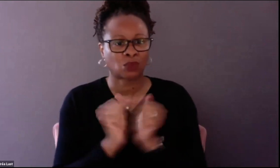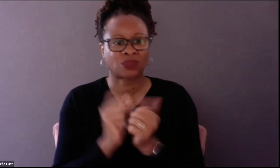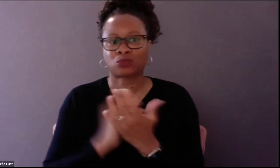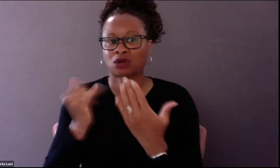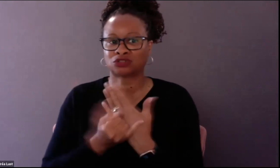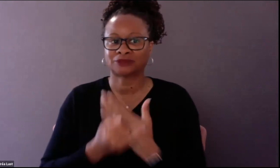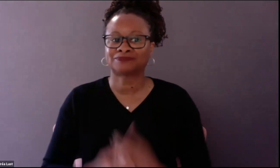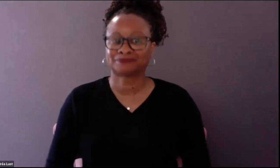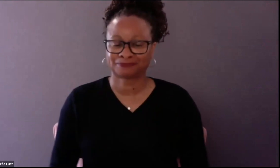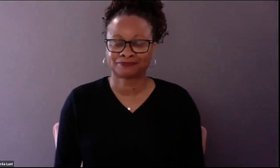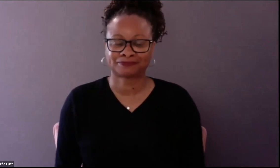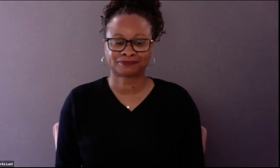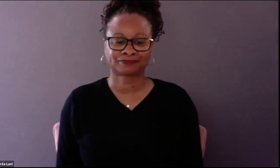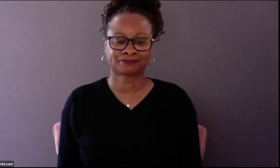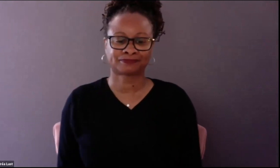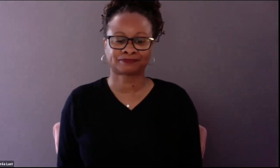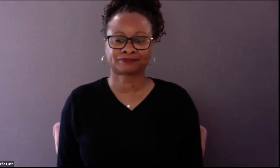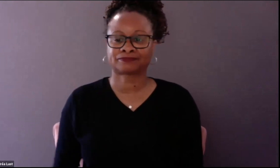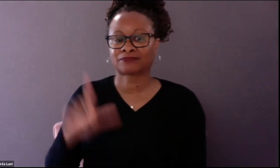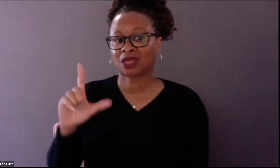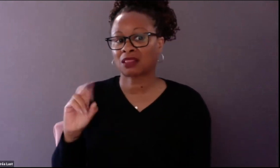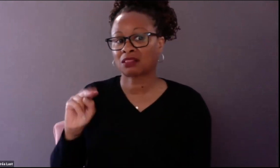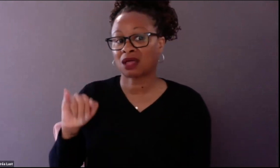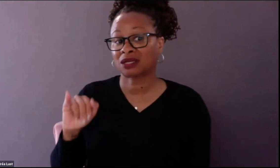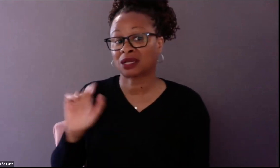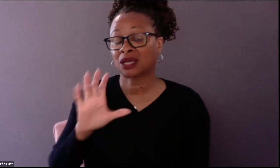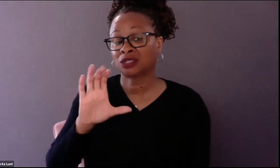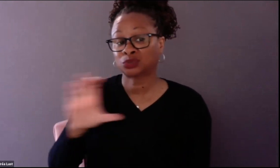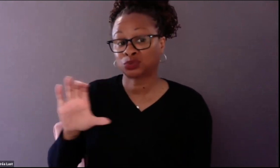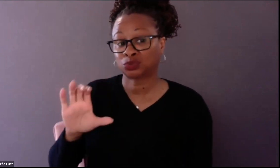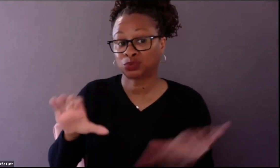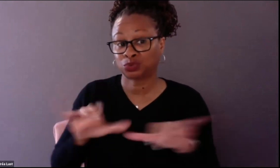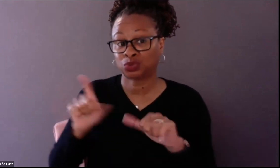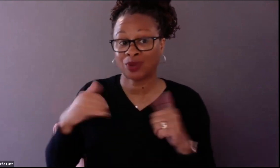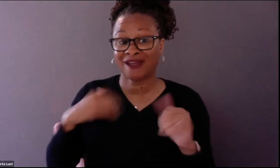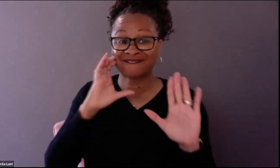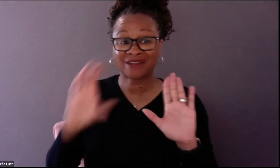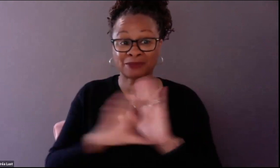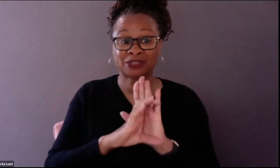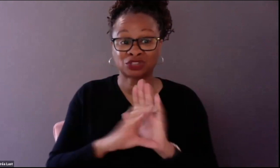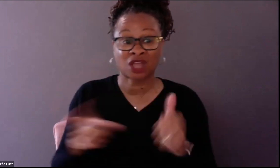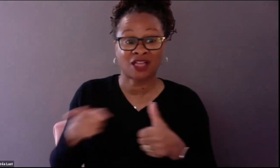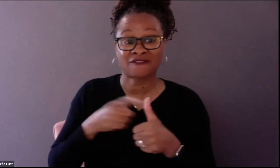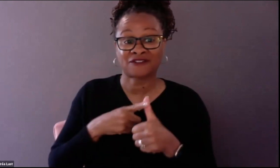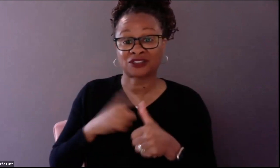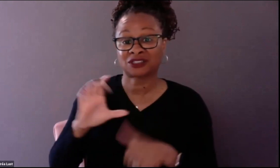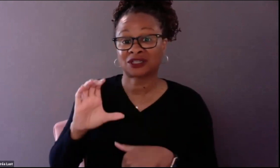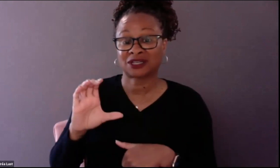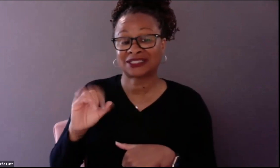So. Lonnie, a question. Do you have on hand the pictures of first Ciclovía in Bogotá?